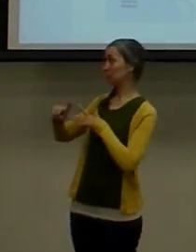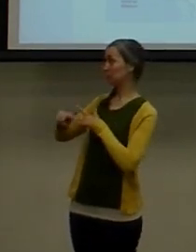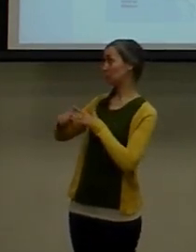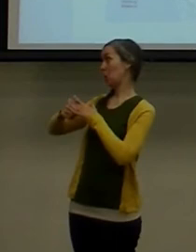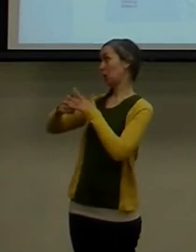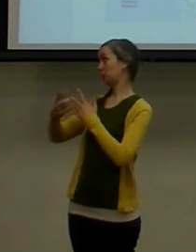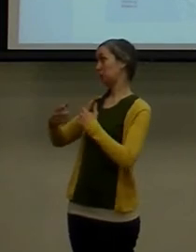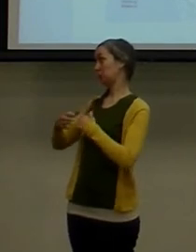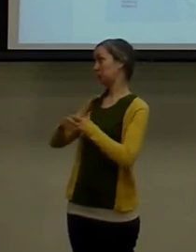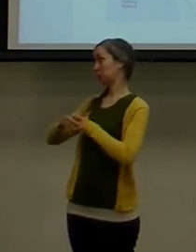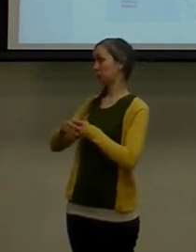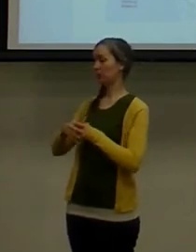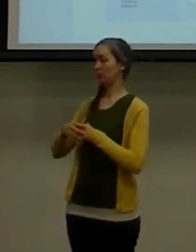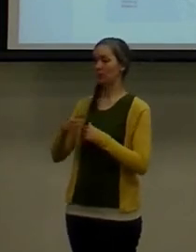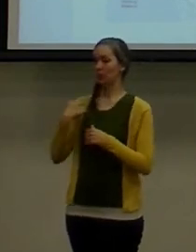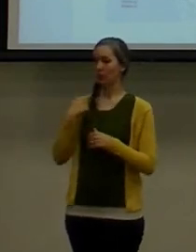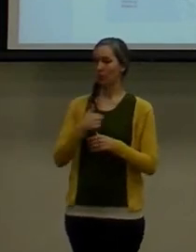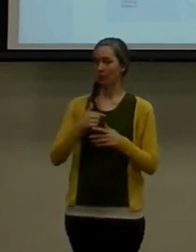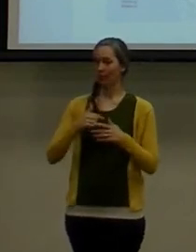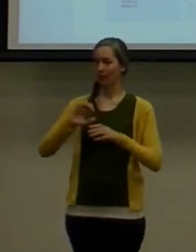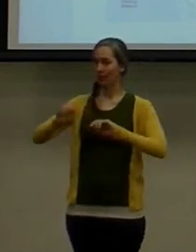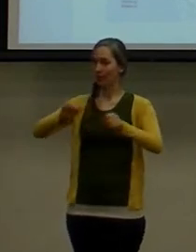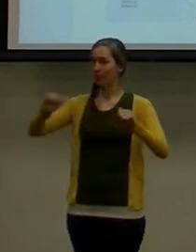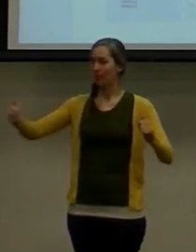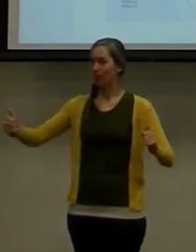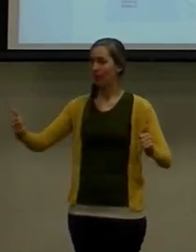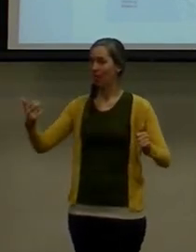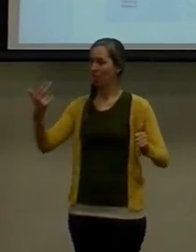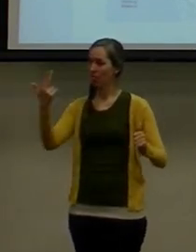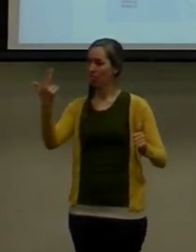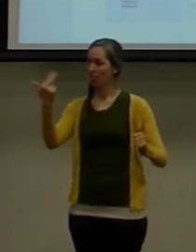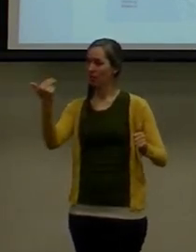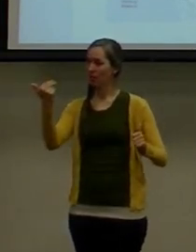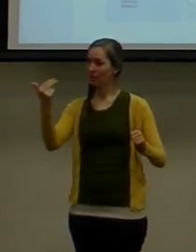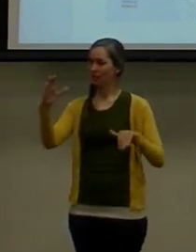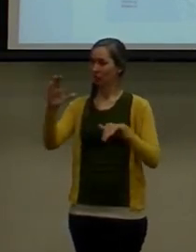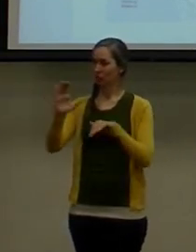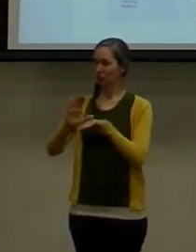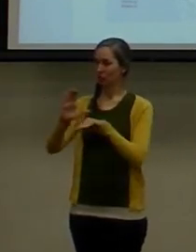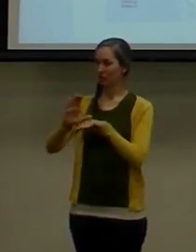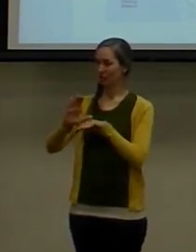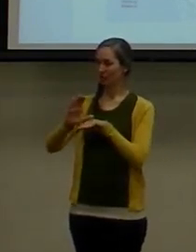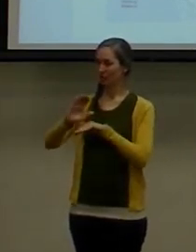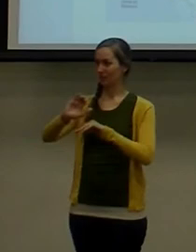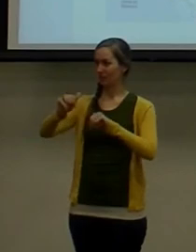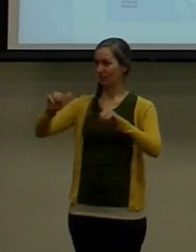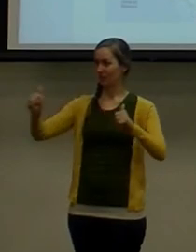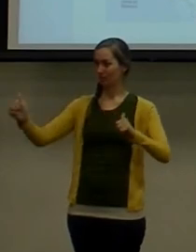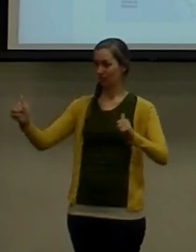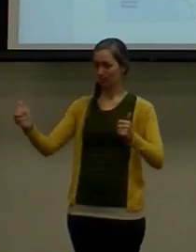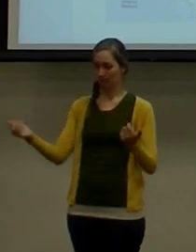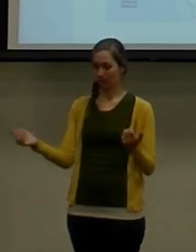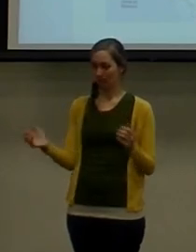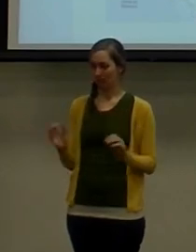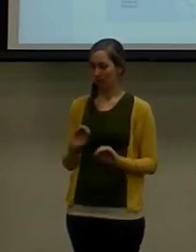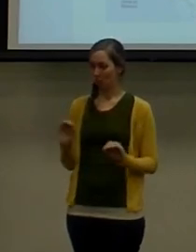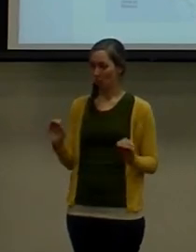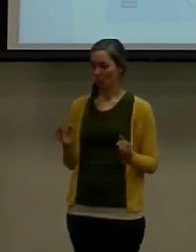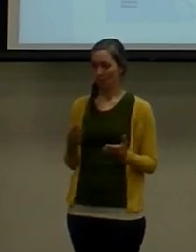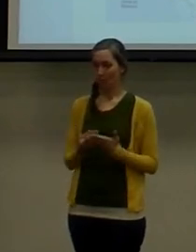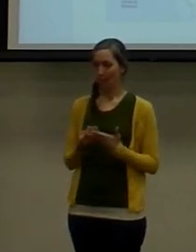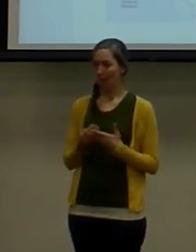We start 13 churches in Thailand and Laos. no money, no full-time